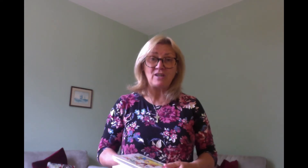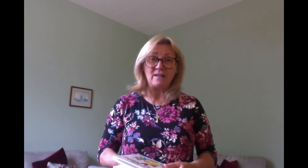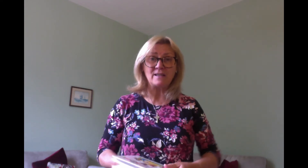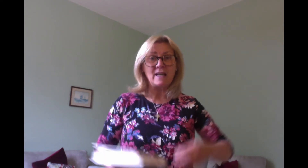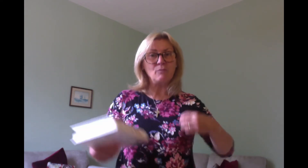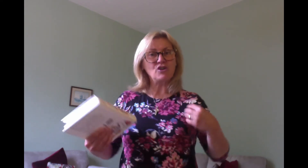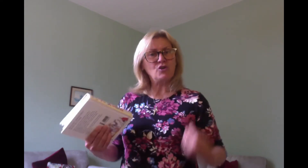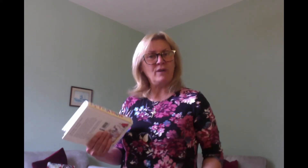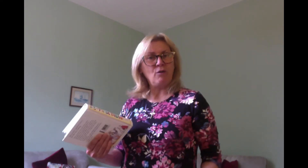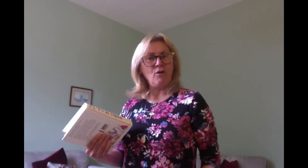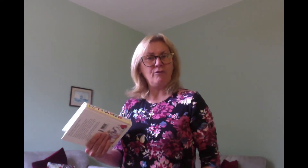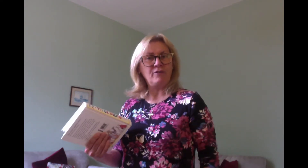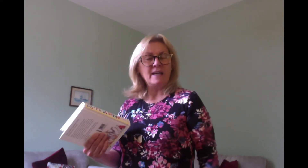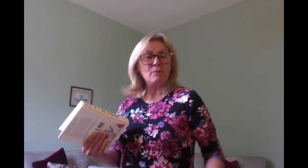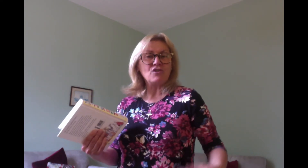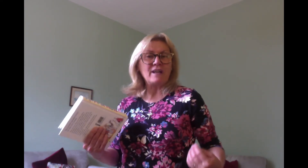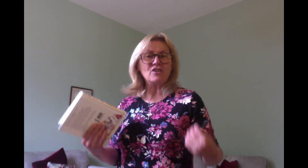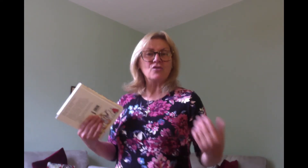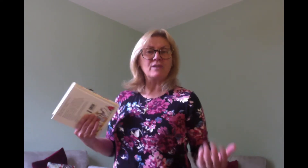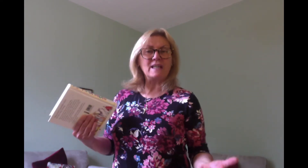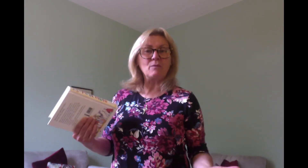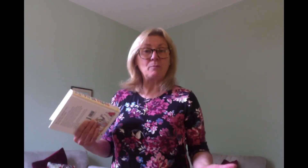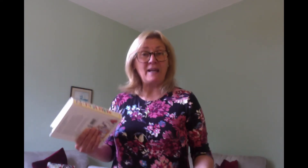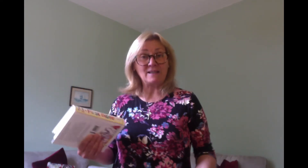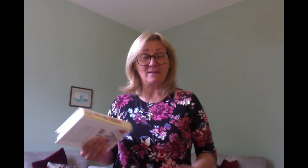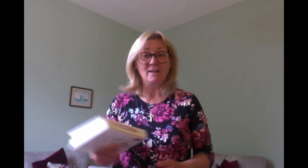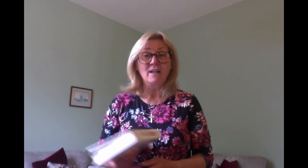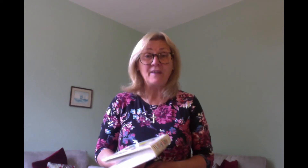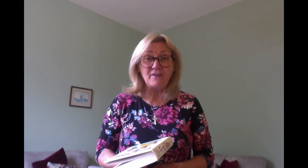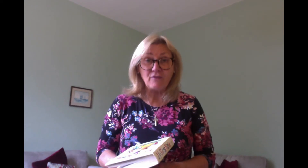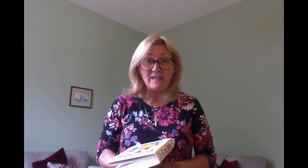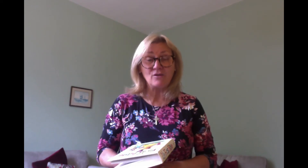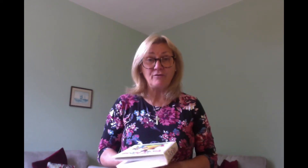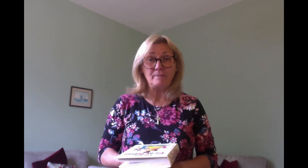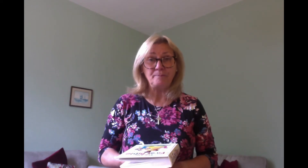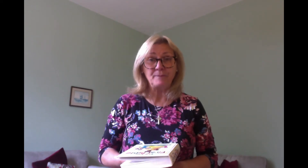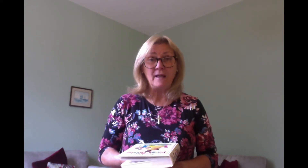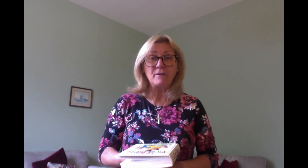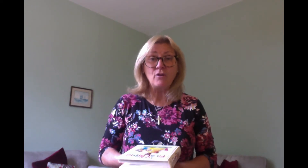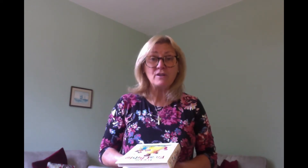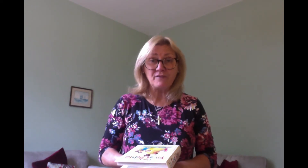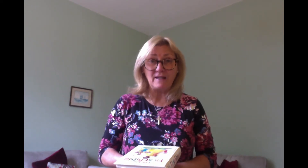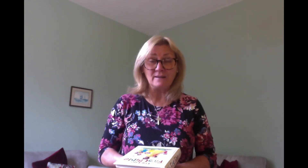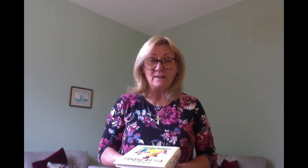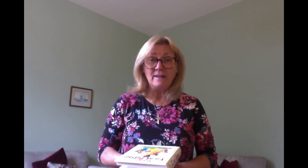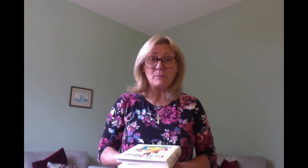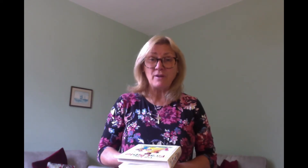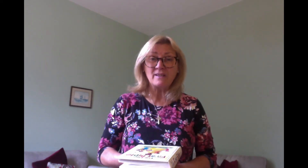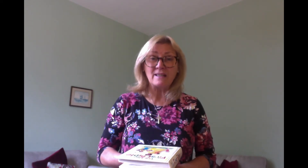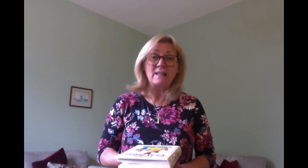jealous. He was showing off. He was trying to show that he was better than the rest of them. And because of that, his brothers didn't like